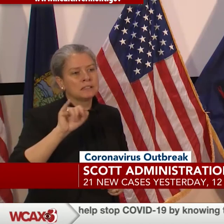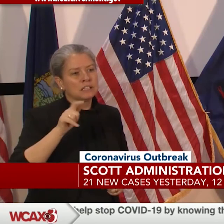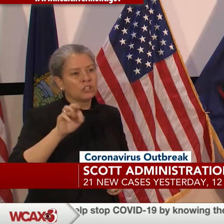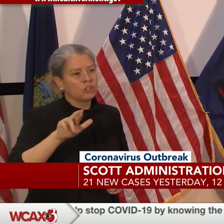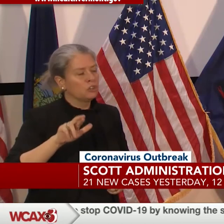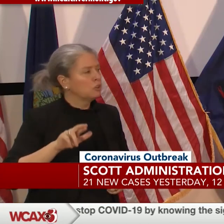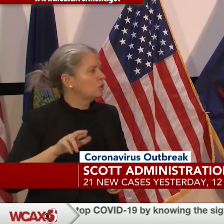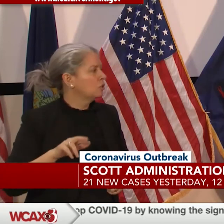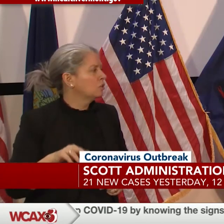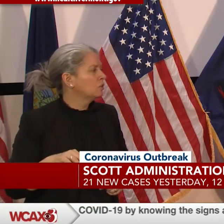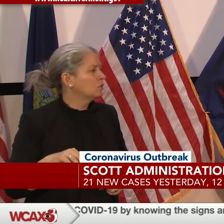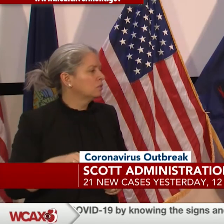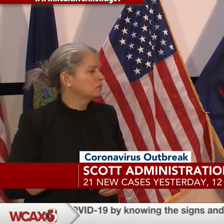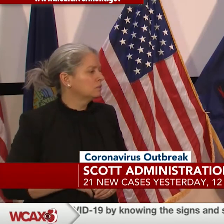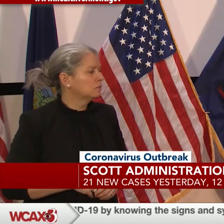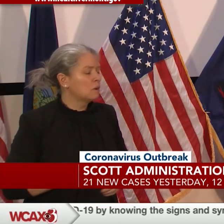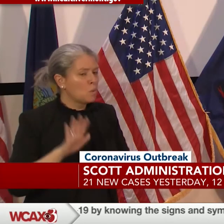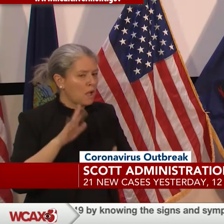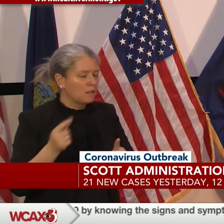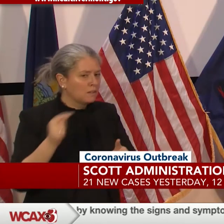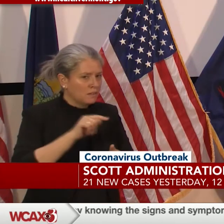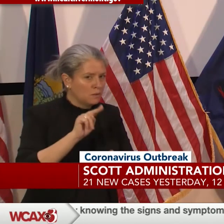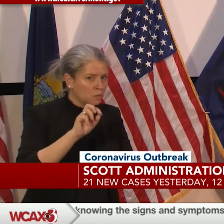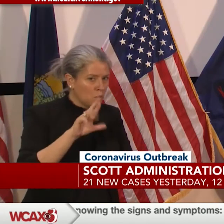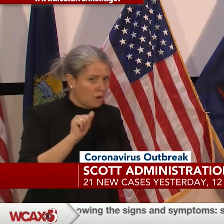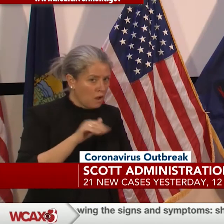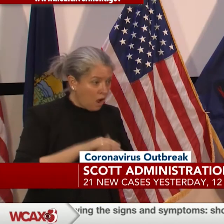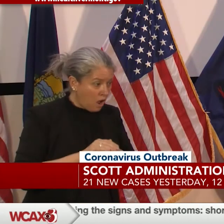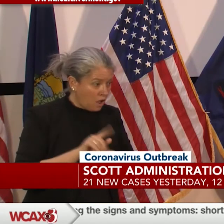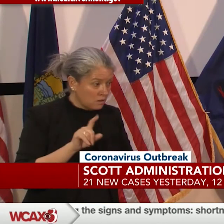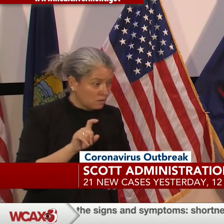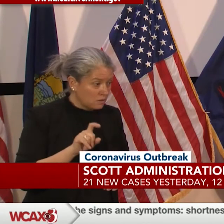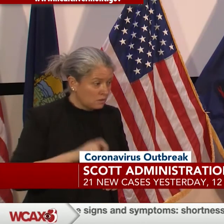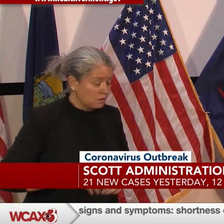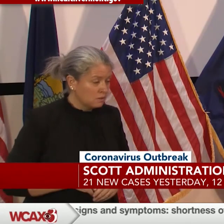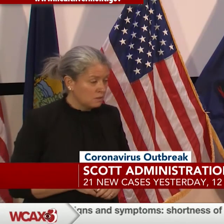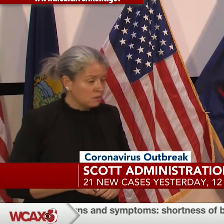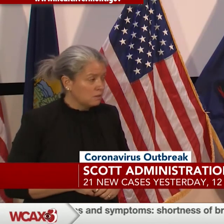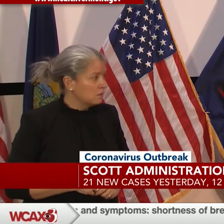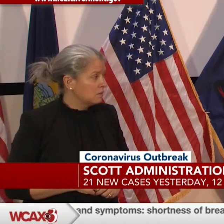Oh, Nora's on, I think, now. Nora, are you on?